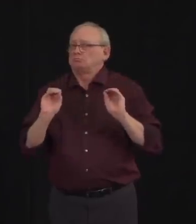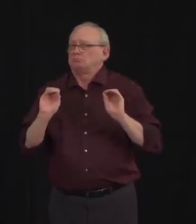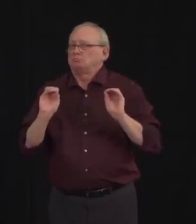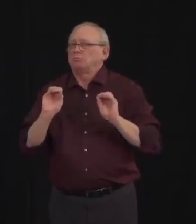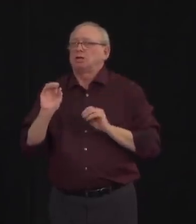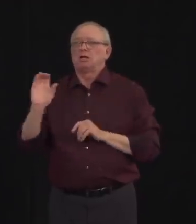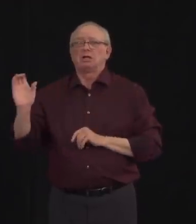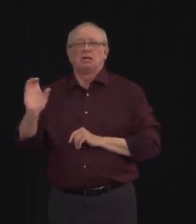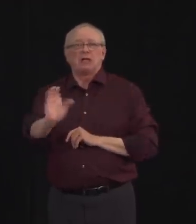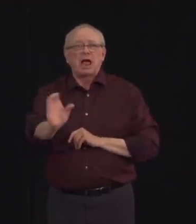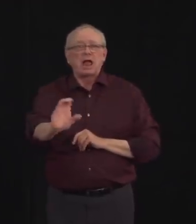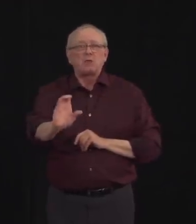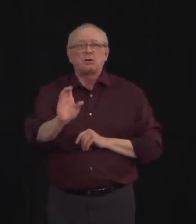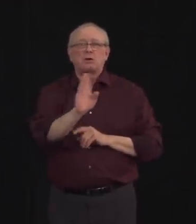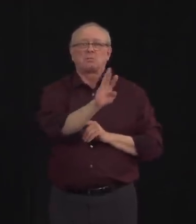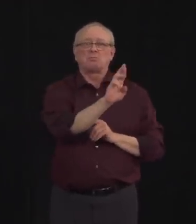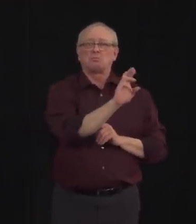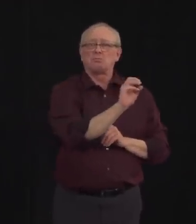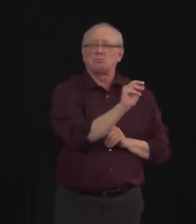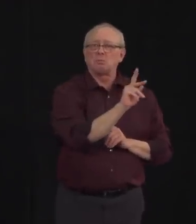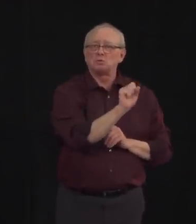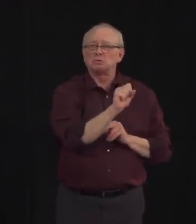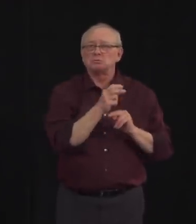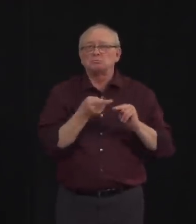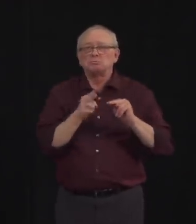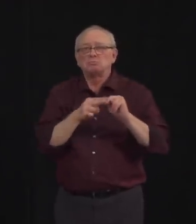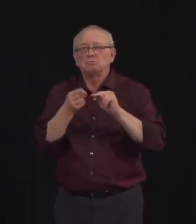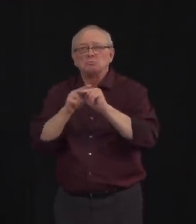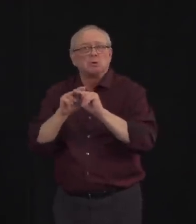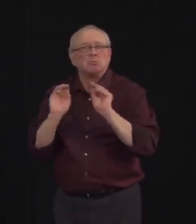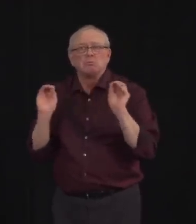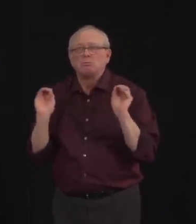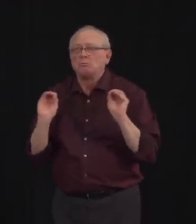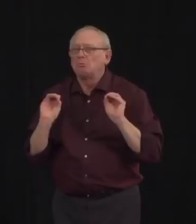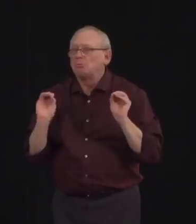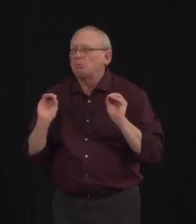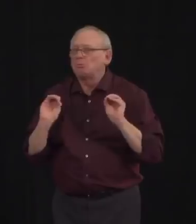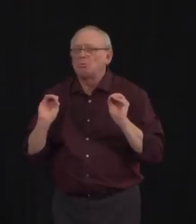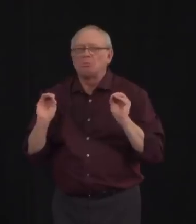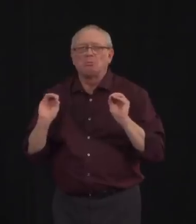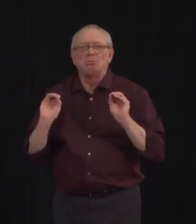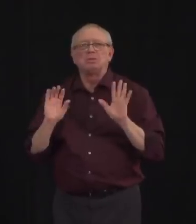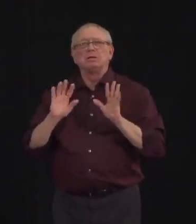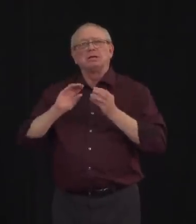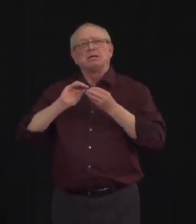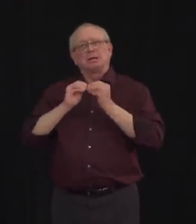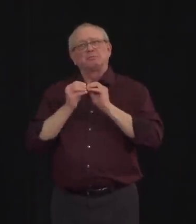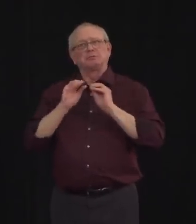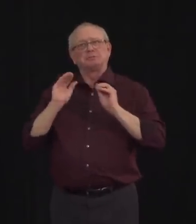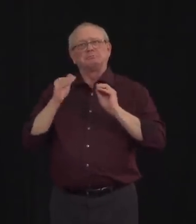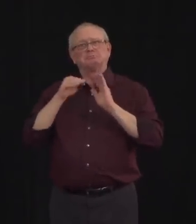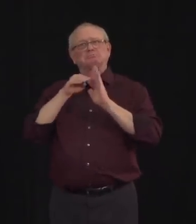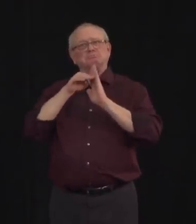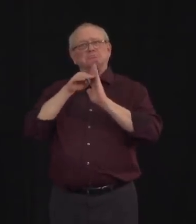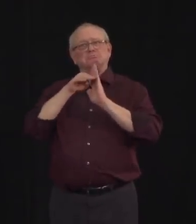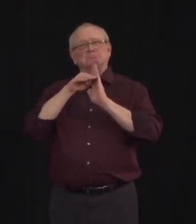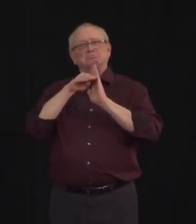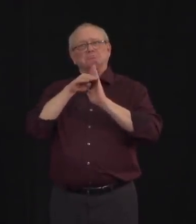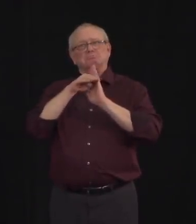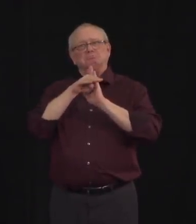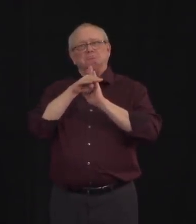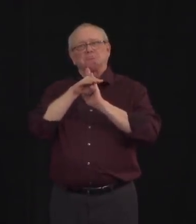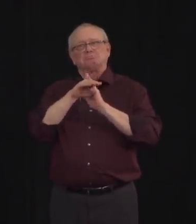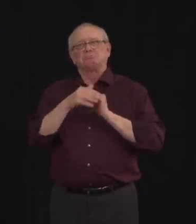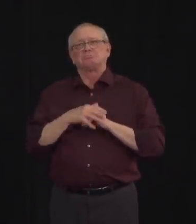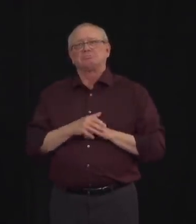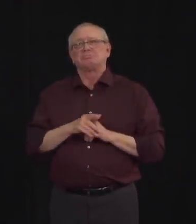cases are stable. We have now received results from just over 3,400 asymptomatic tests done in